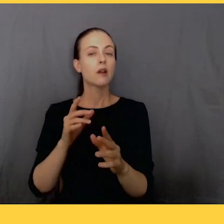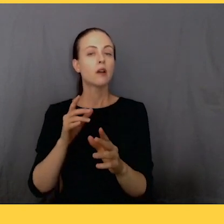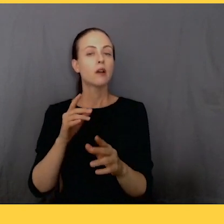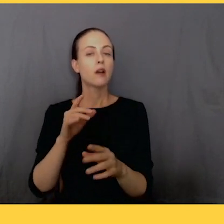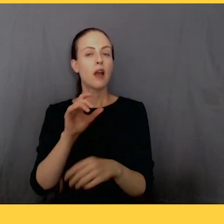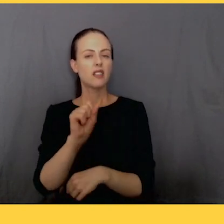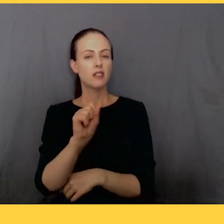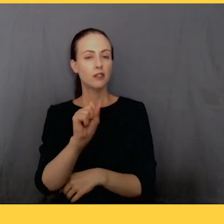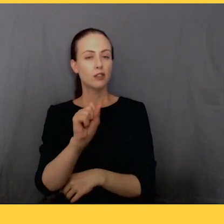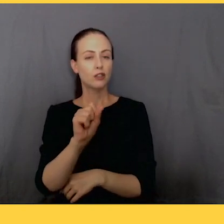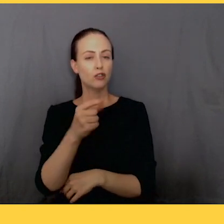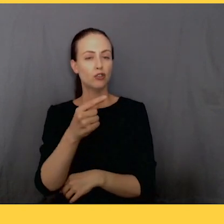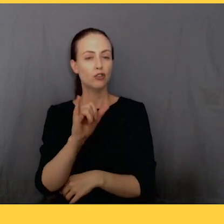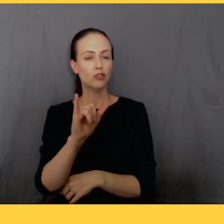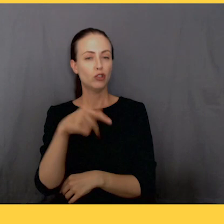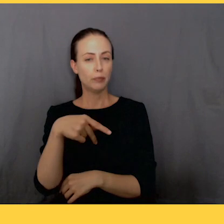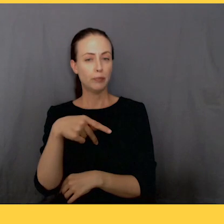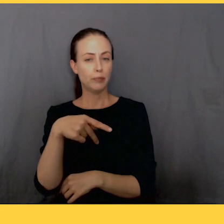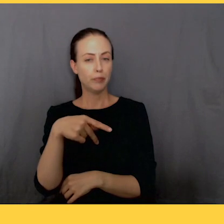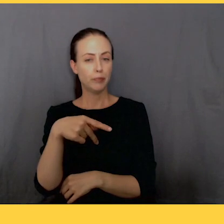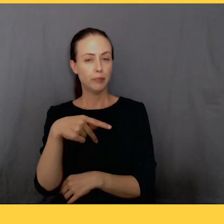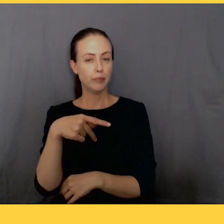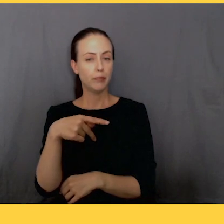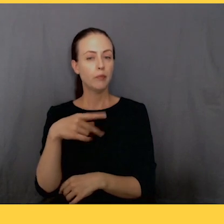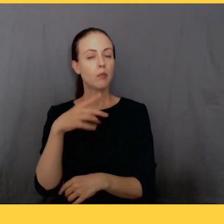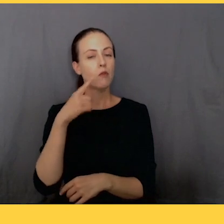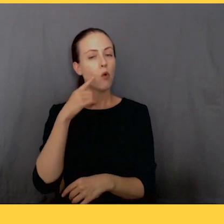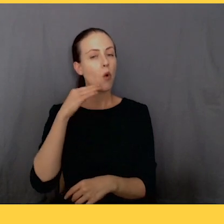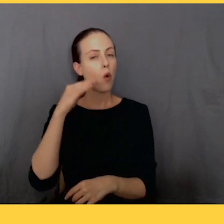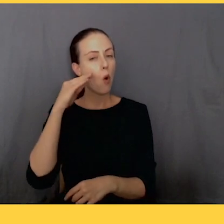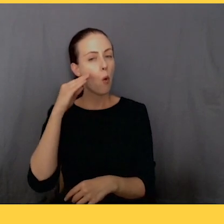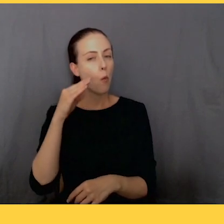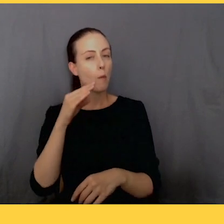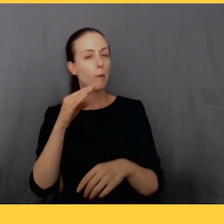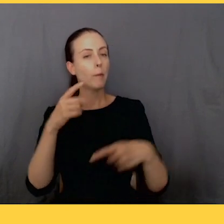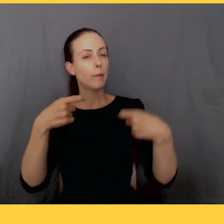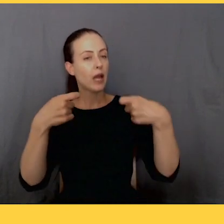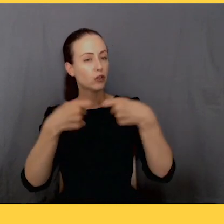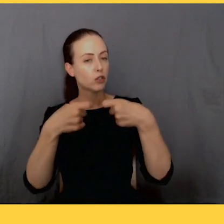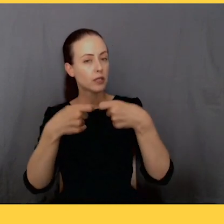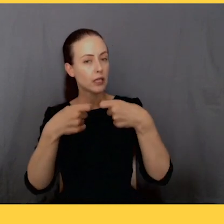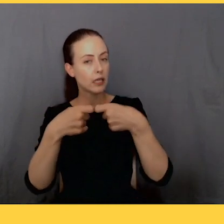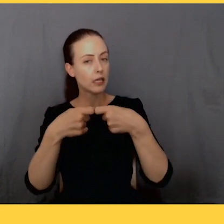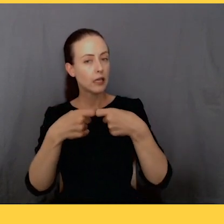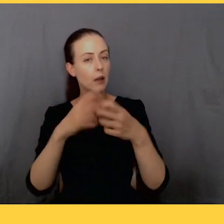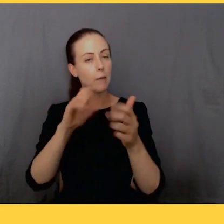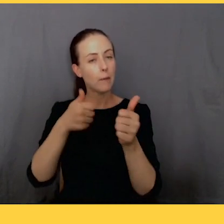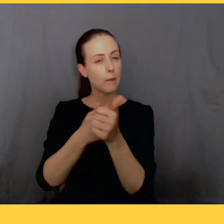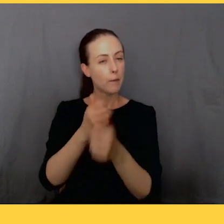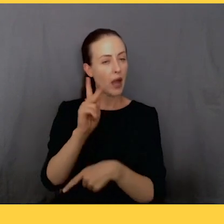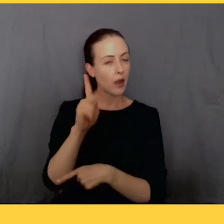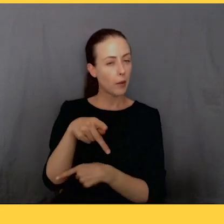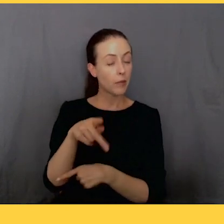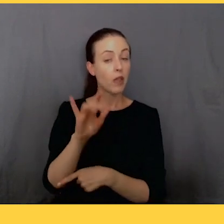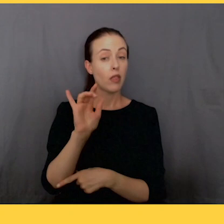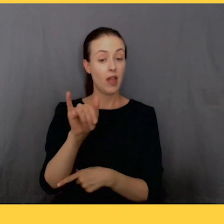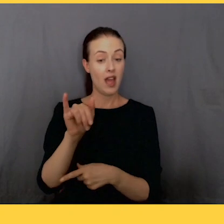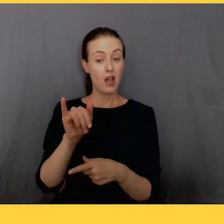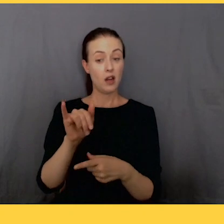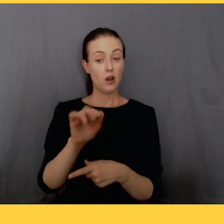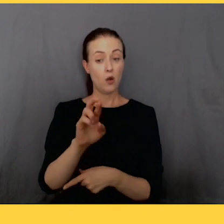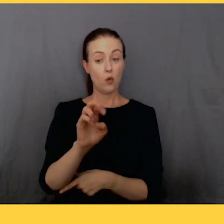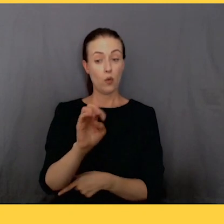rebates for whole home energy storage as well as others. The initial allocation of those rebates have already